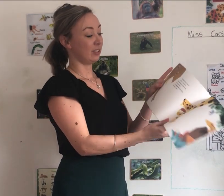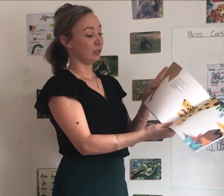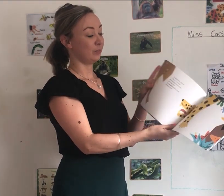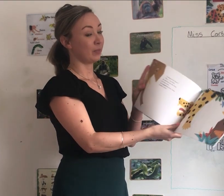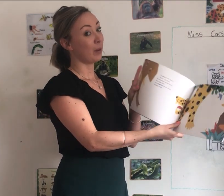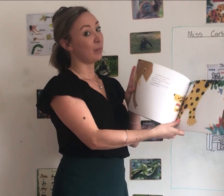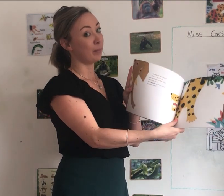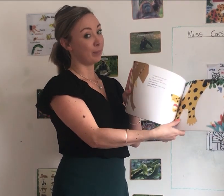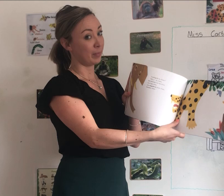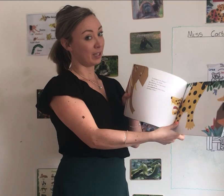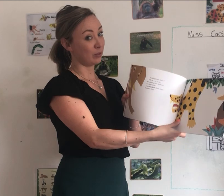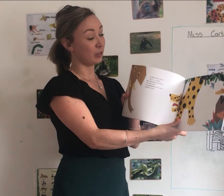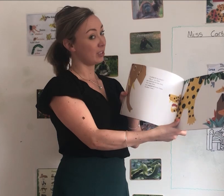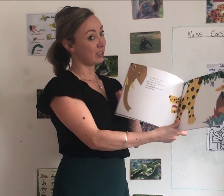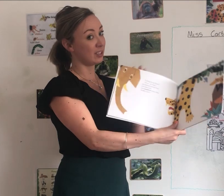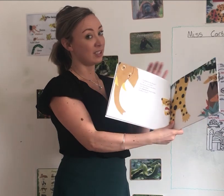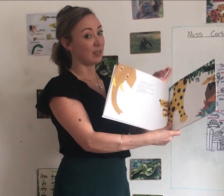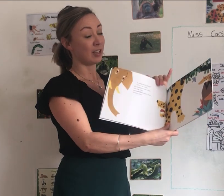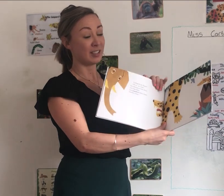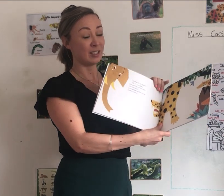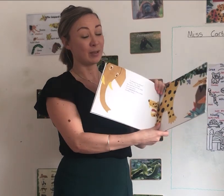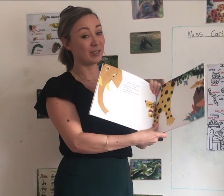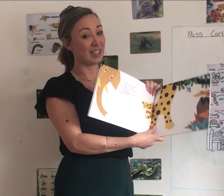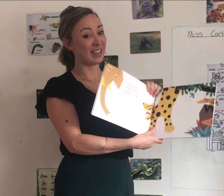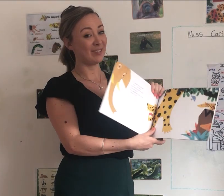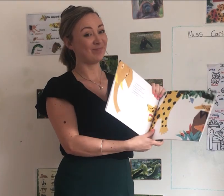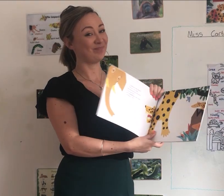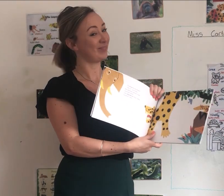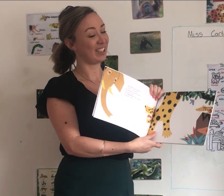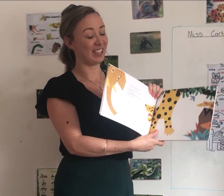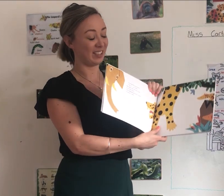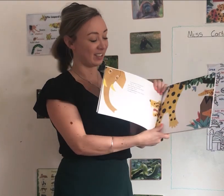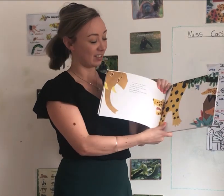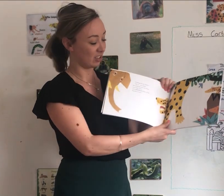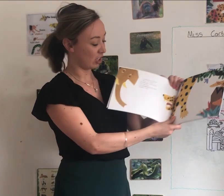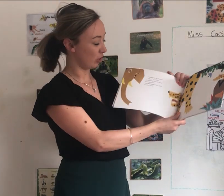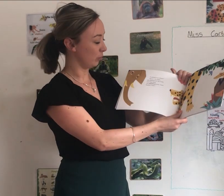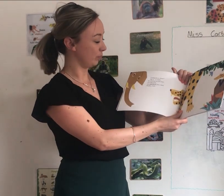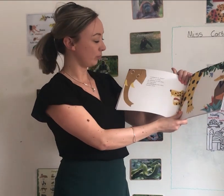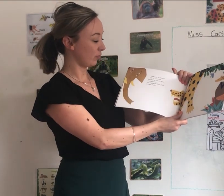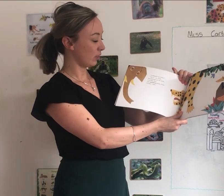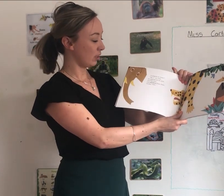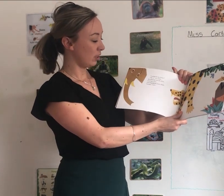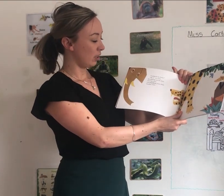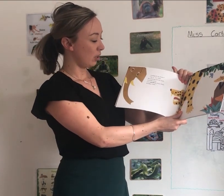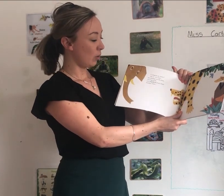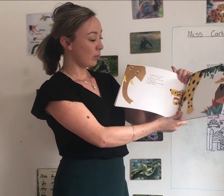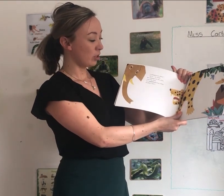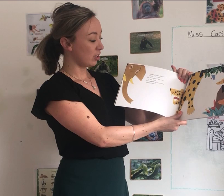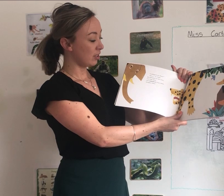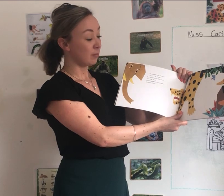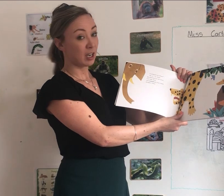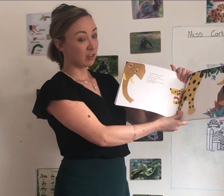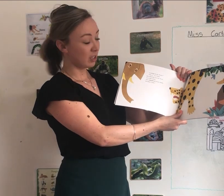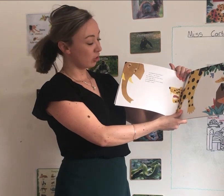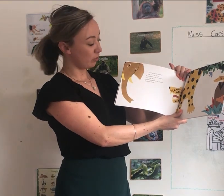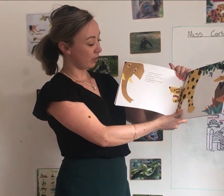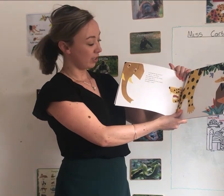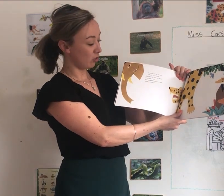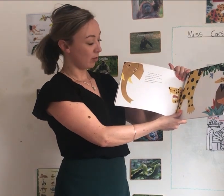Uh-oh. But what does Asibo say? He says no. Oh, I was just admiring your fine drum,